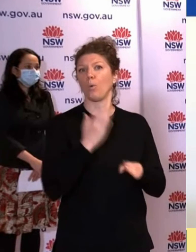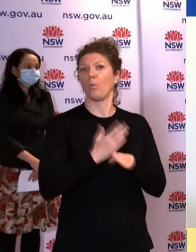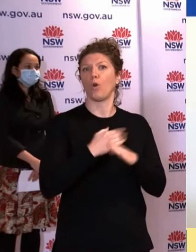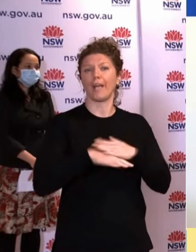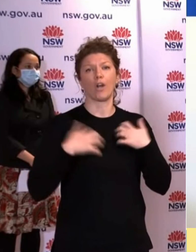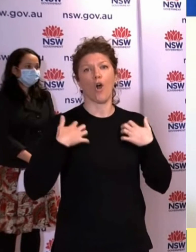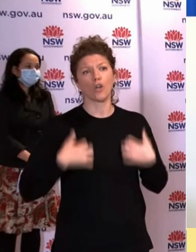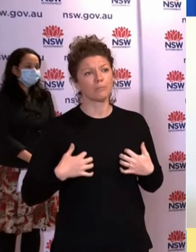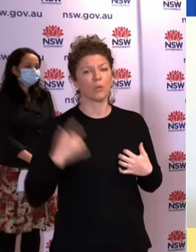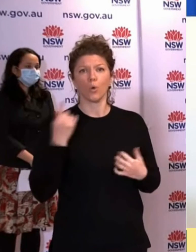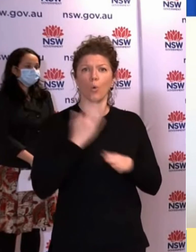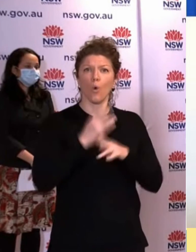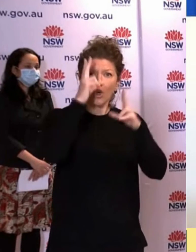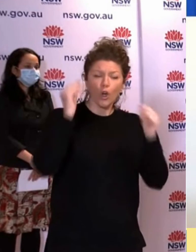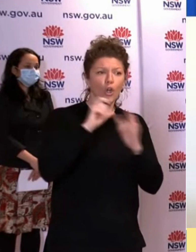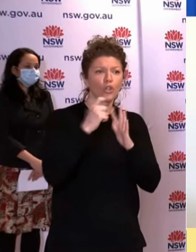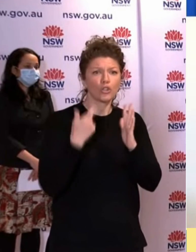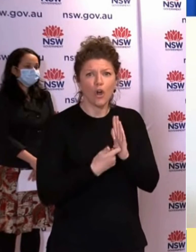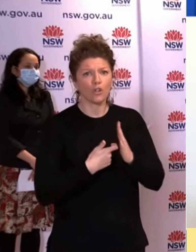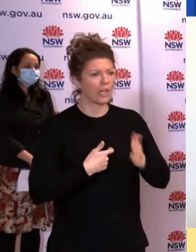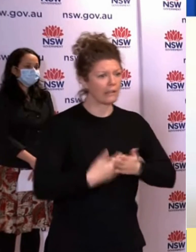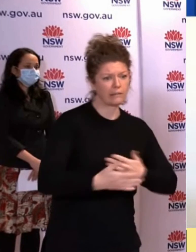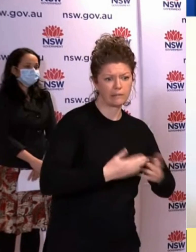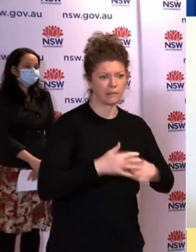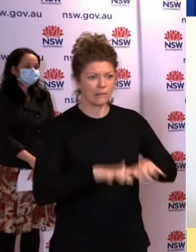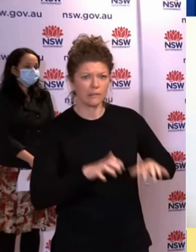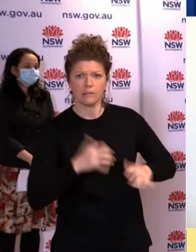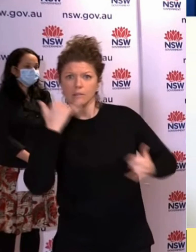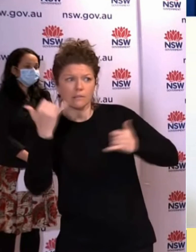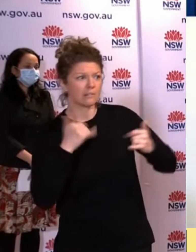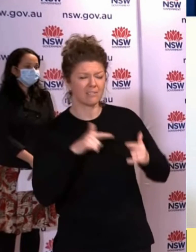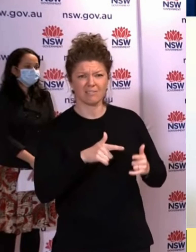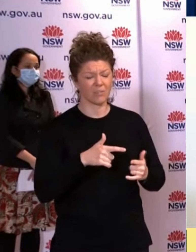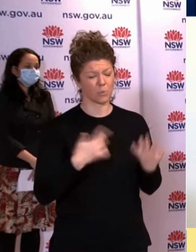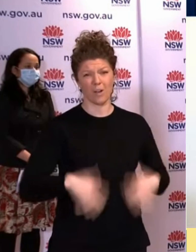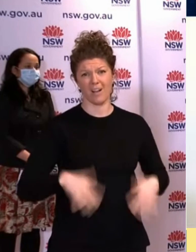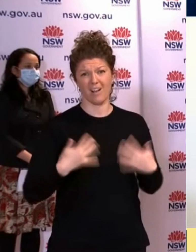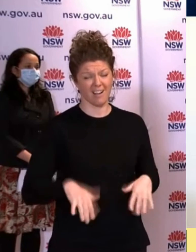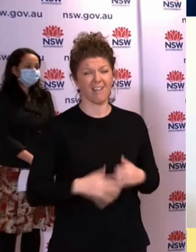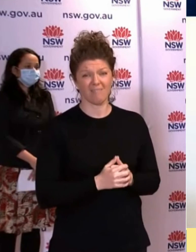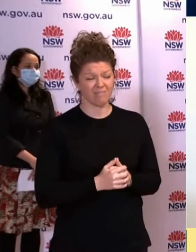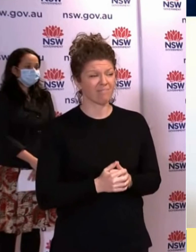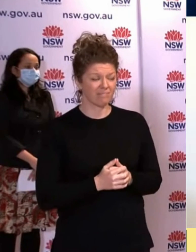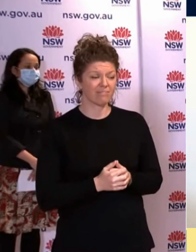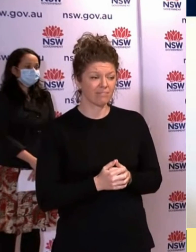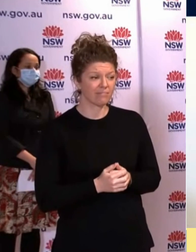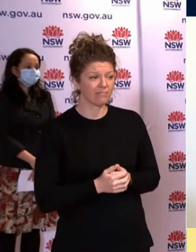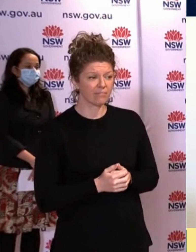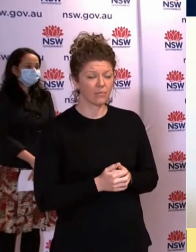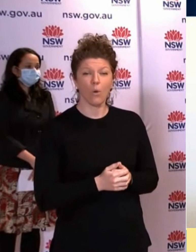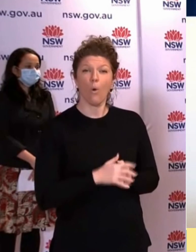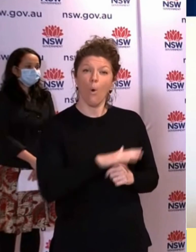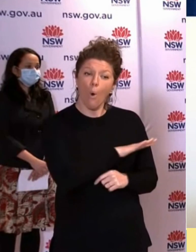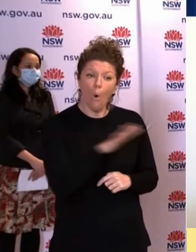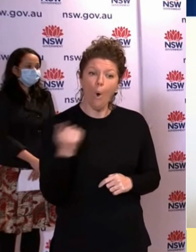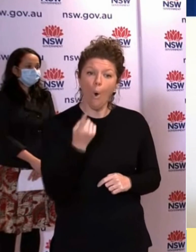each of our hospitals are doing an incredible job in managing the patients. They're keeping them safe. And I certainly believe that all of our patients are